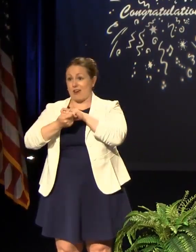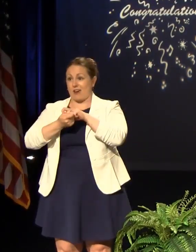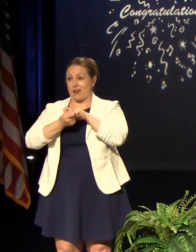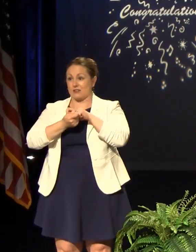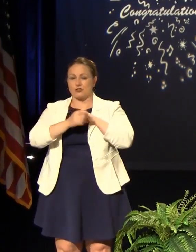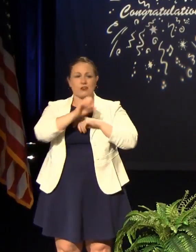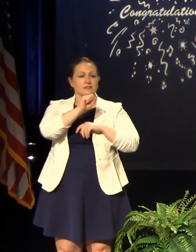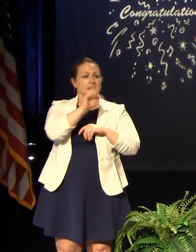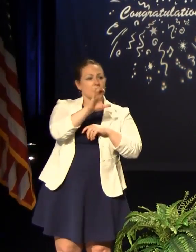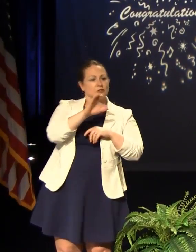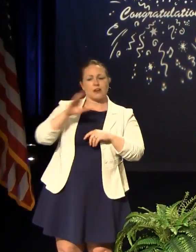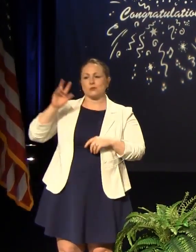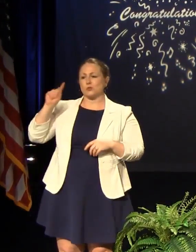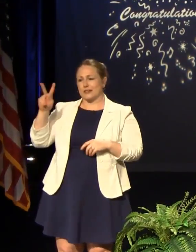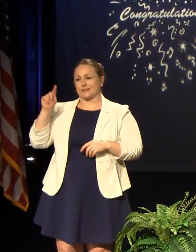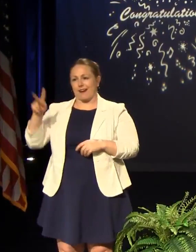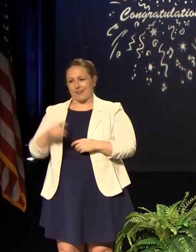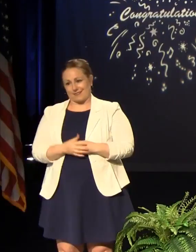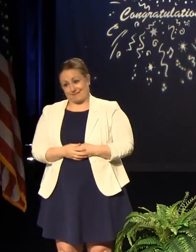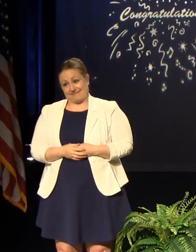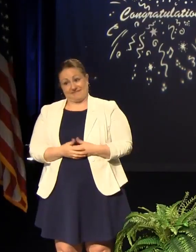to TikTok.